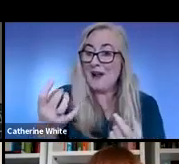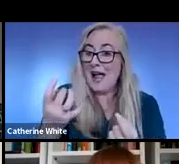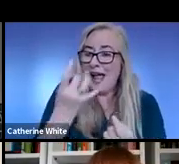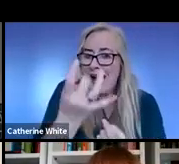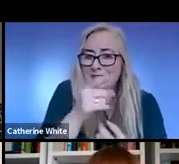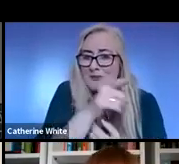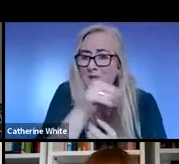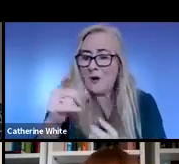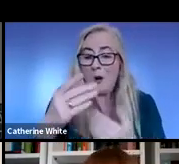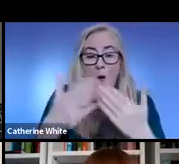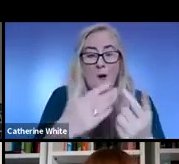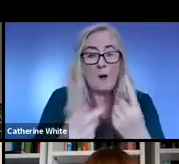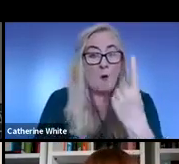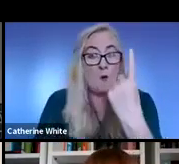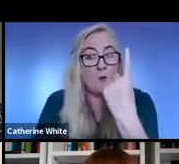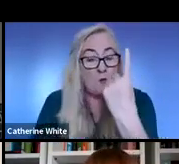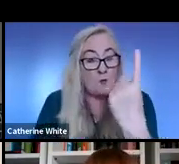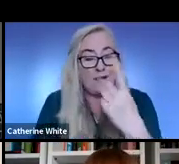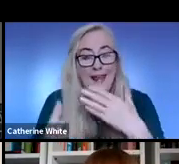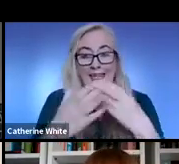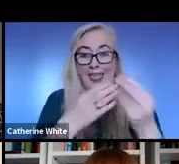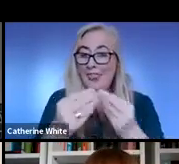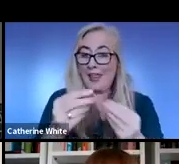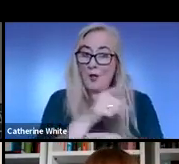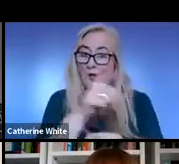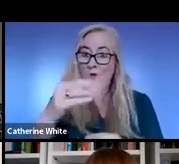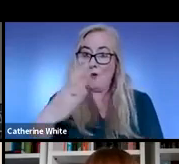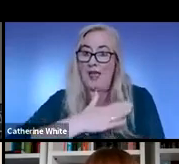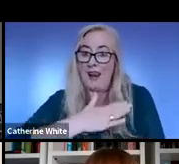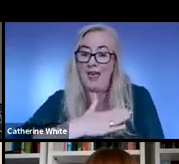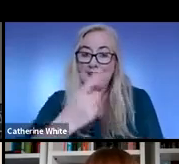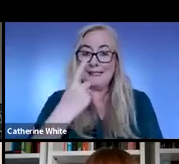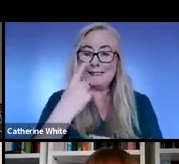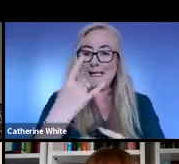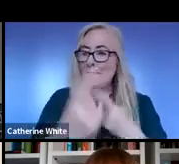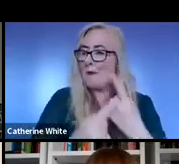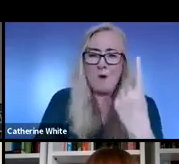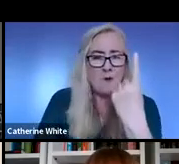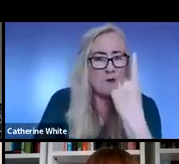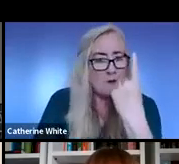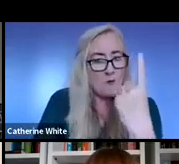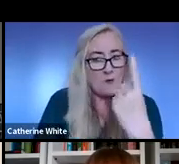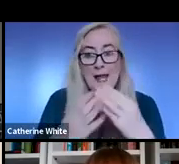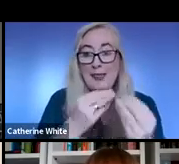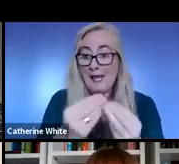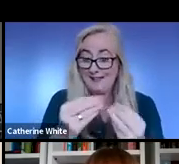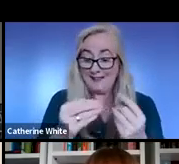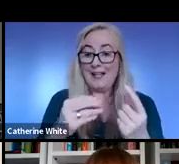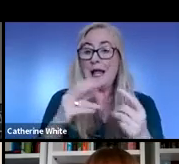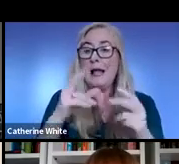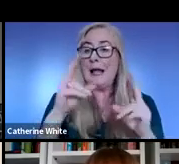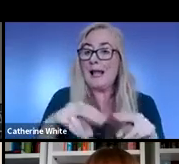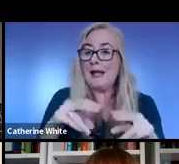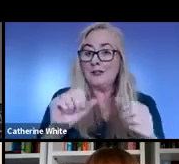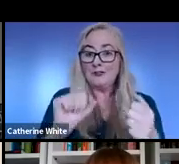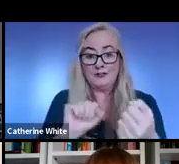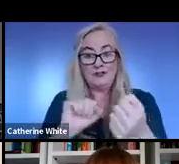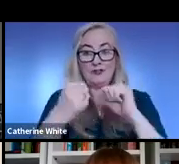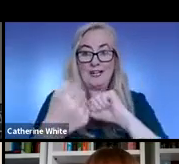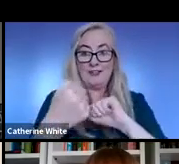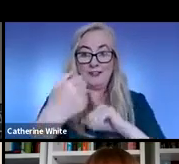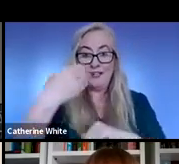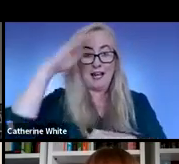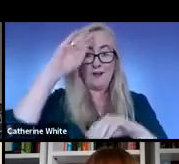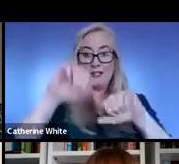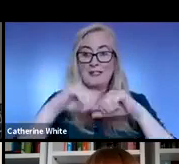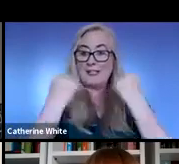is the one thing you would like to see happen? Just one thing that would remake Irish society to